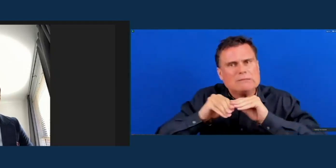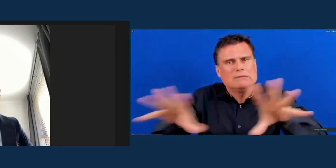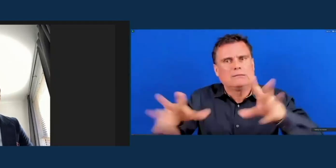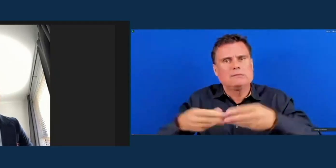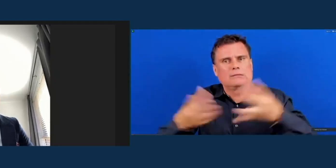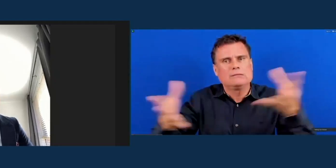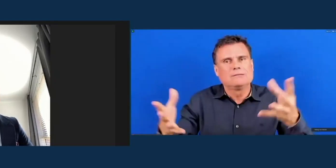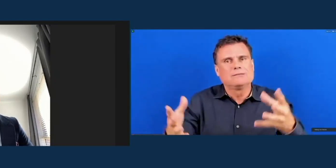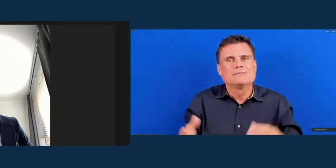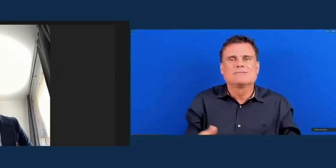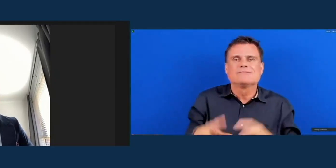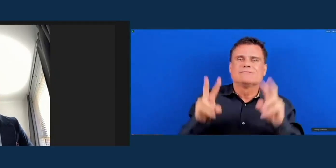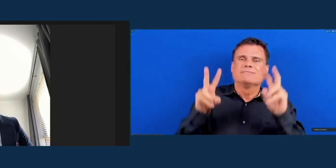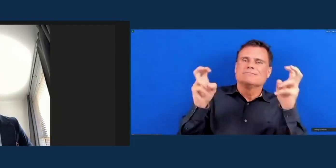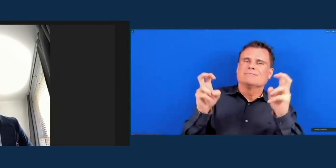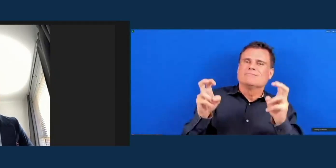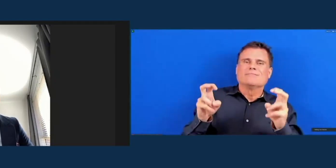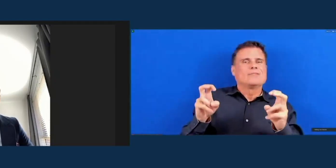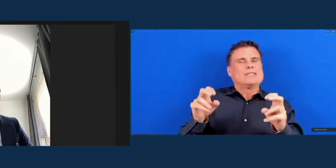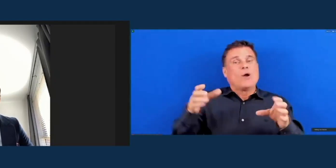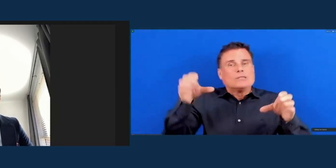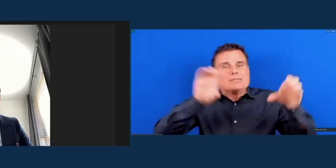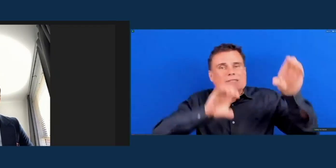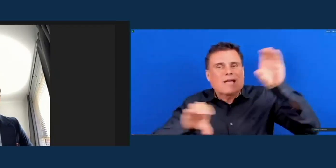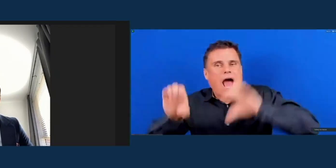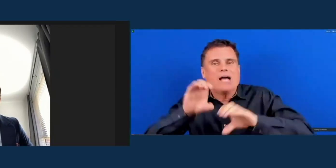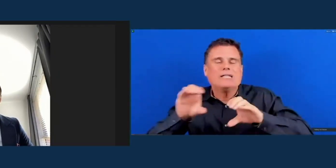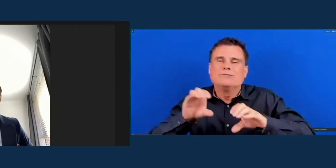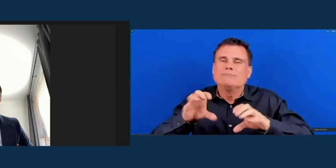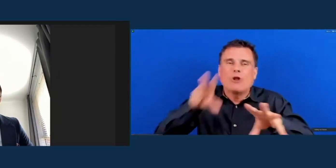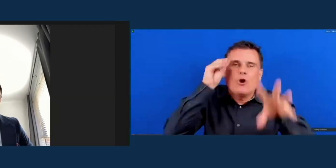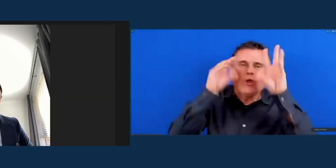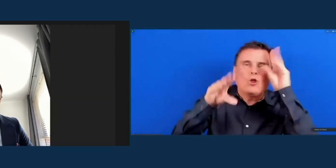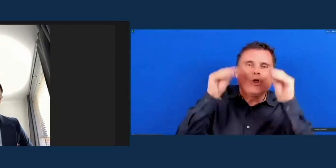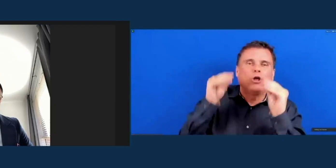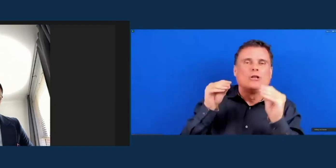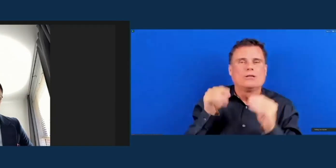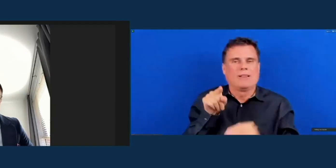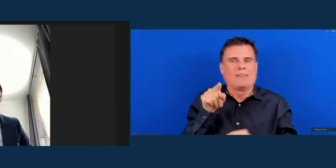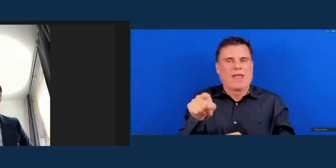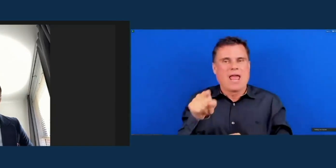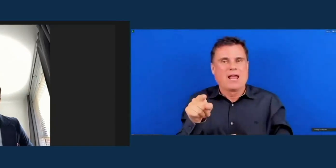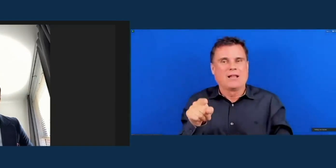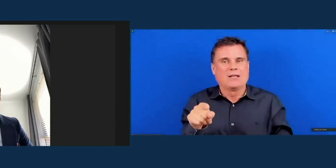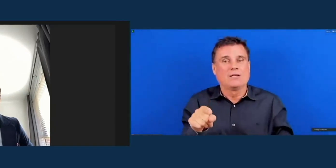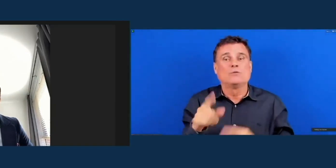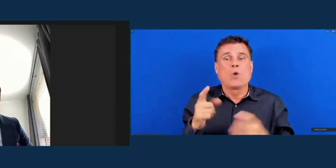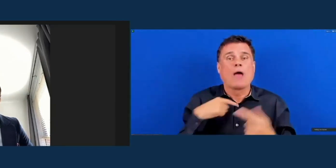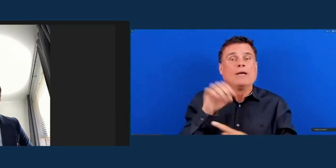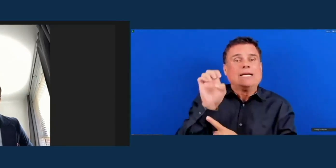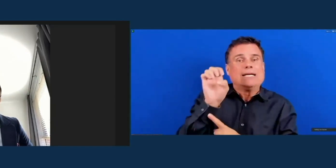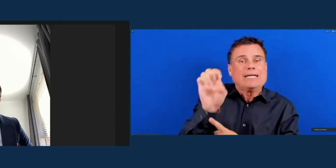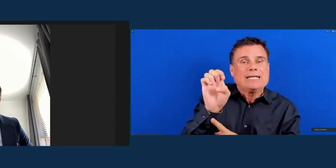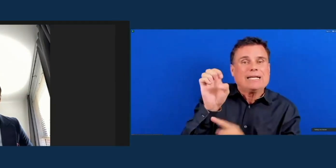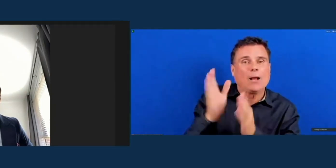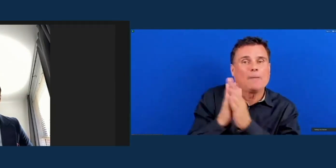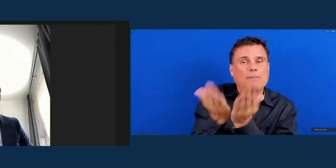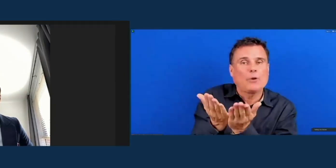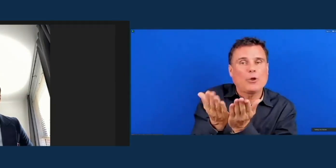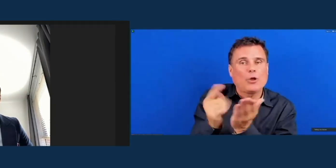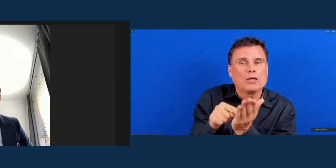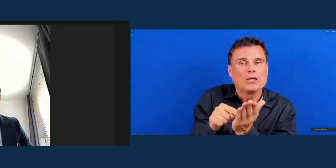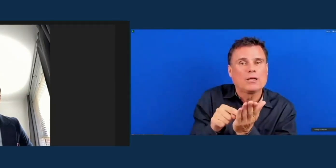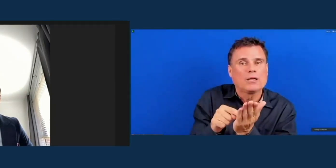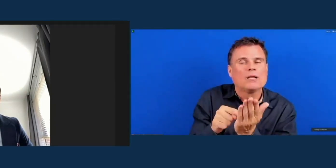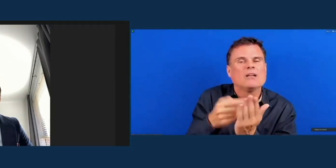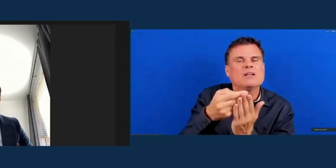These audible, leveled, and illustrated ebooks cover multiple STEM disciplines. They're available in Arabic and English